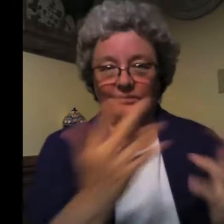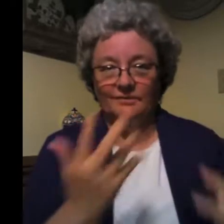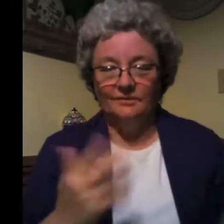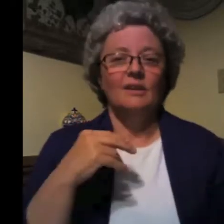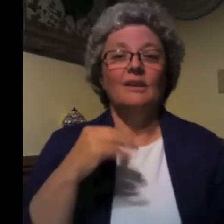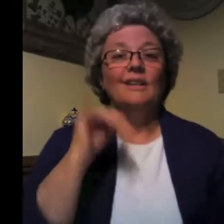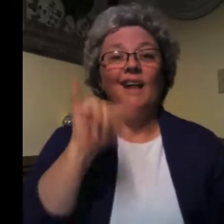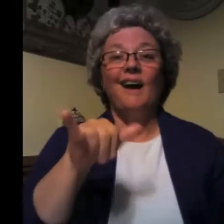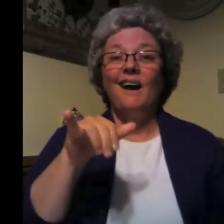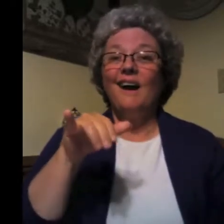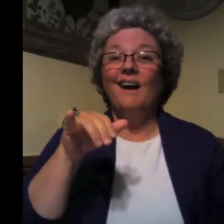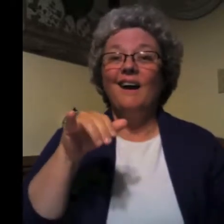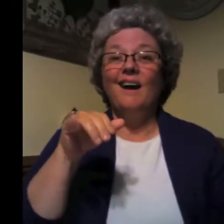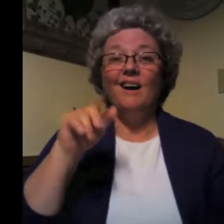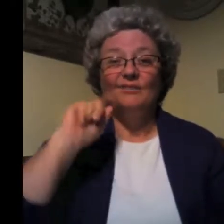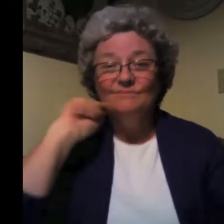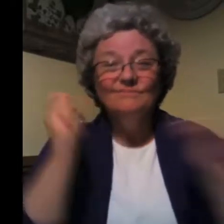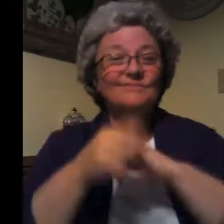as less than speaking.